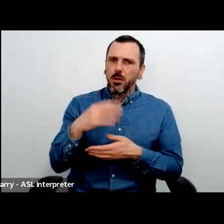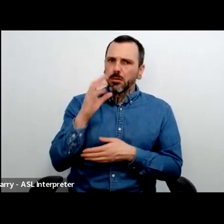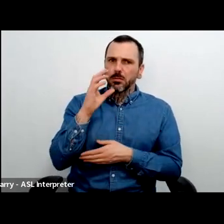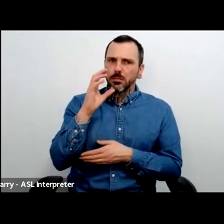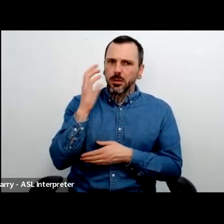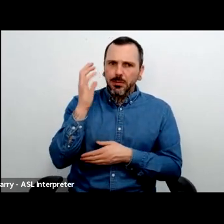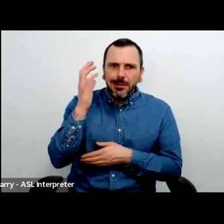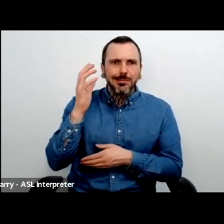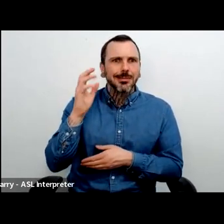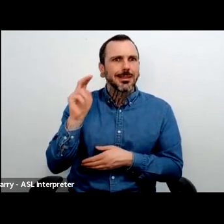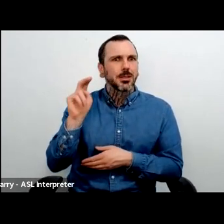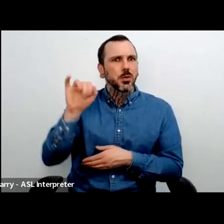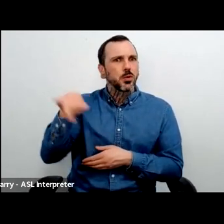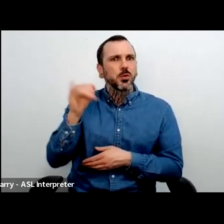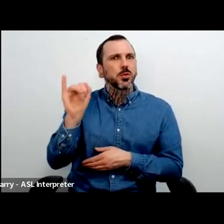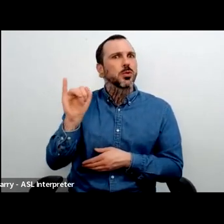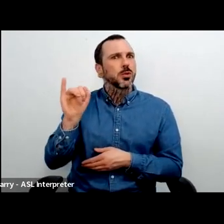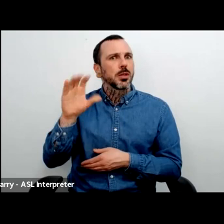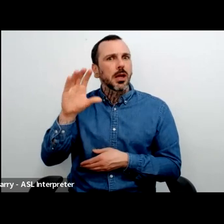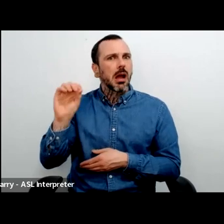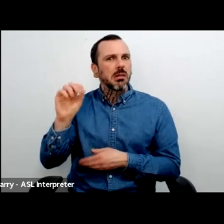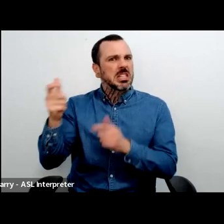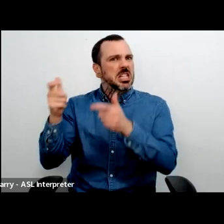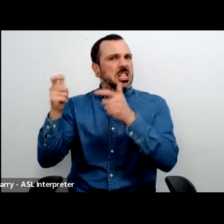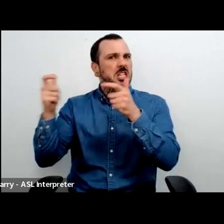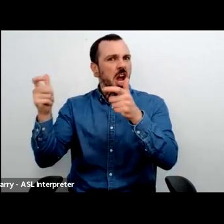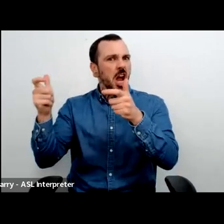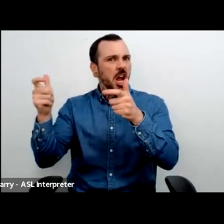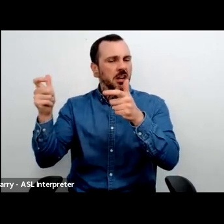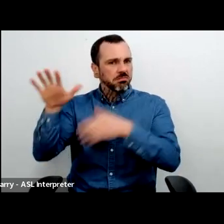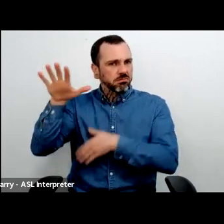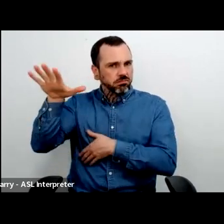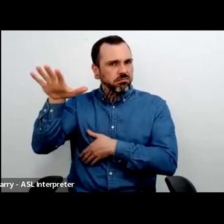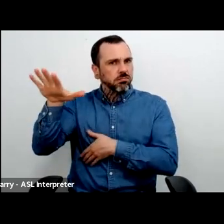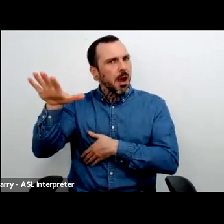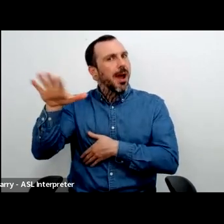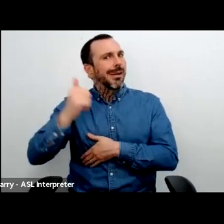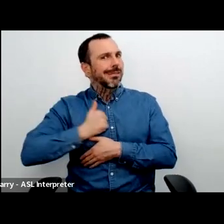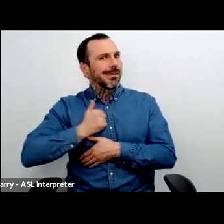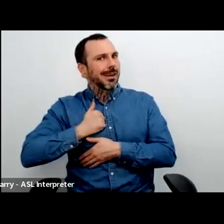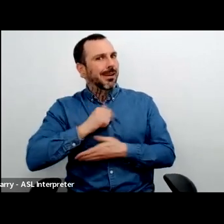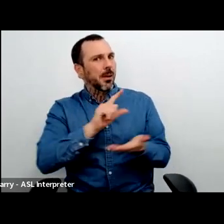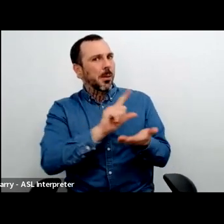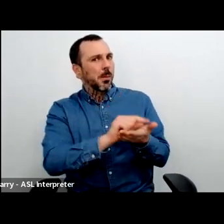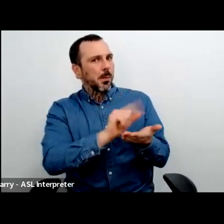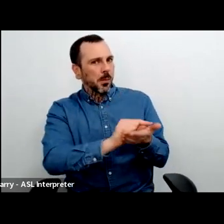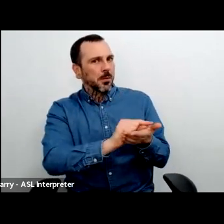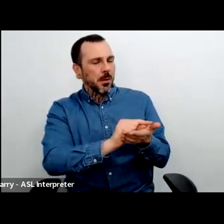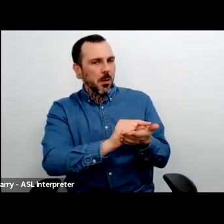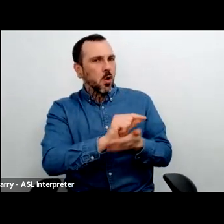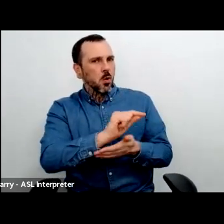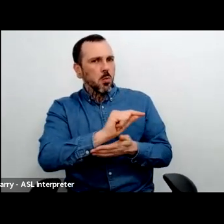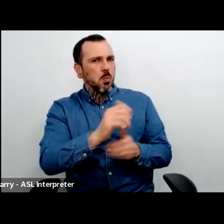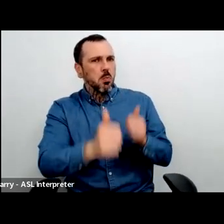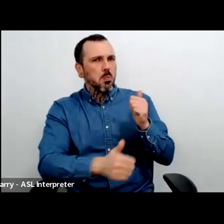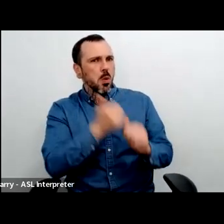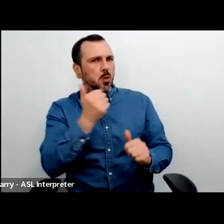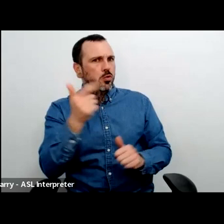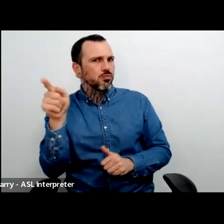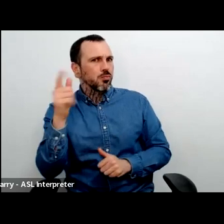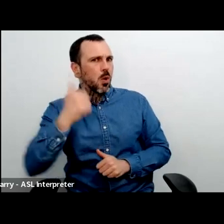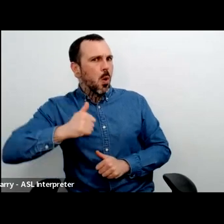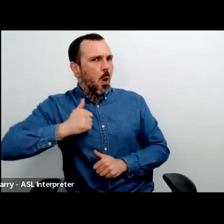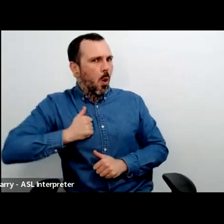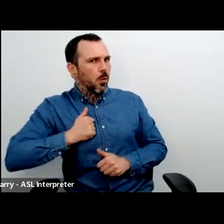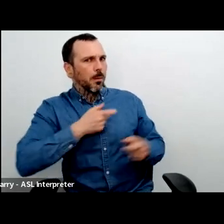industrialized democracy where so much of the media in Canada is owned, print media is owned by a foreign entity, if you can imagine. They've announced another round